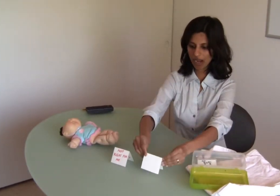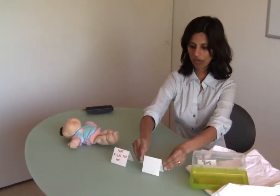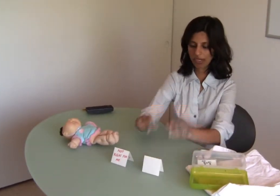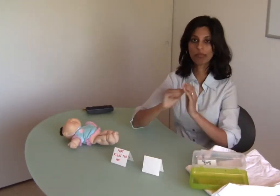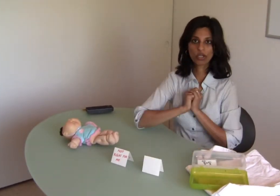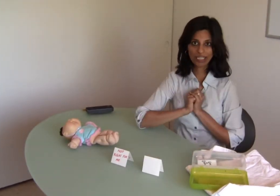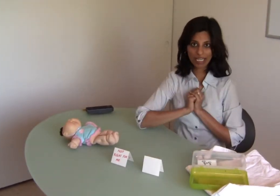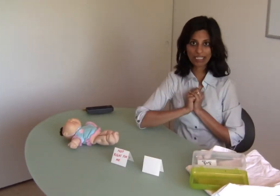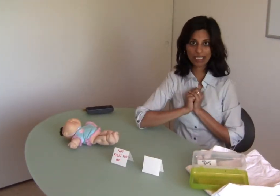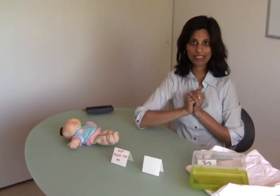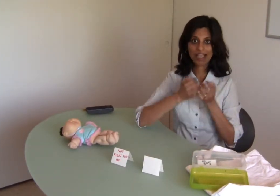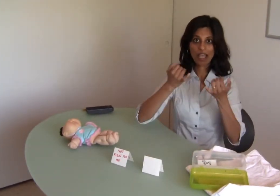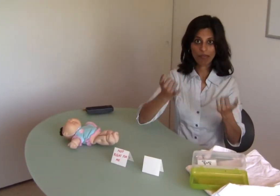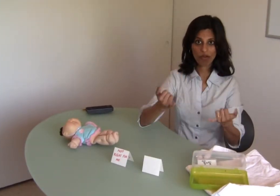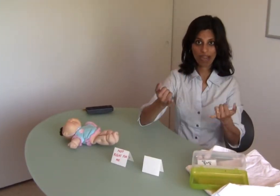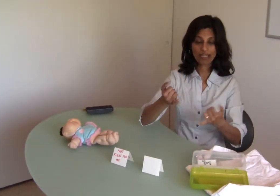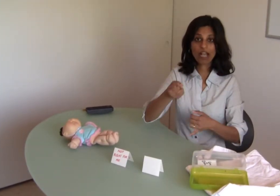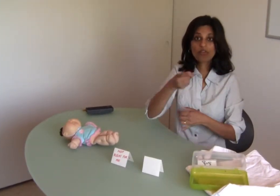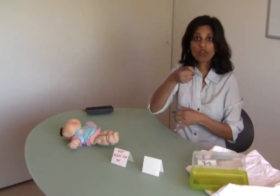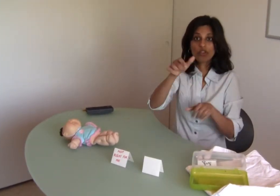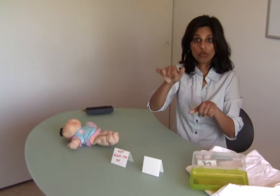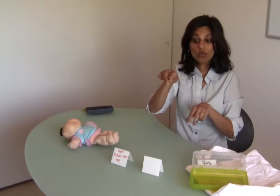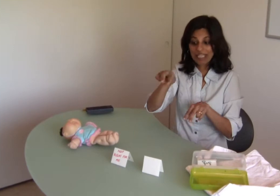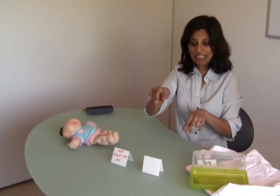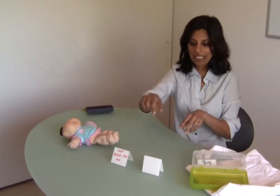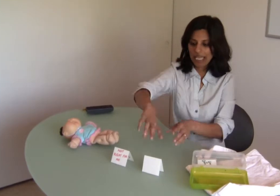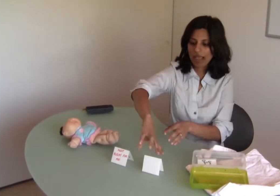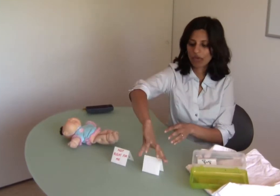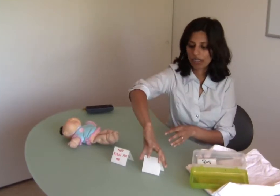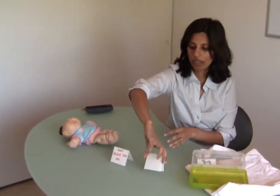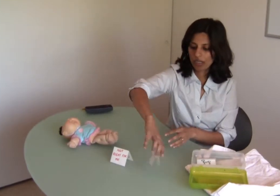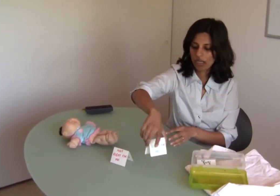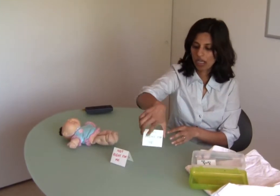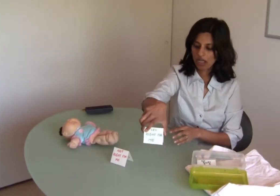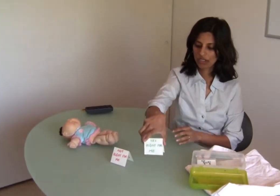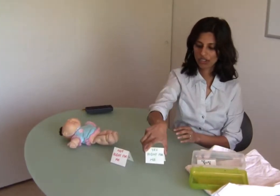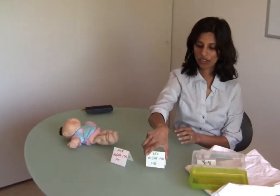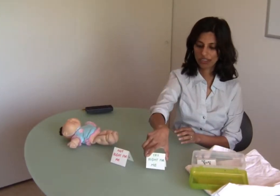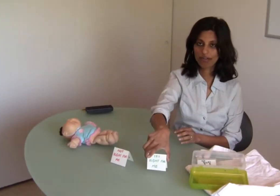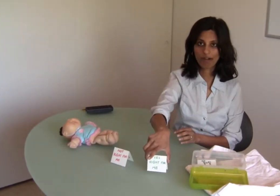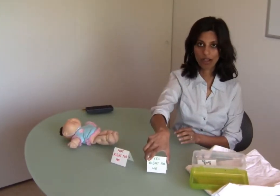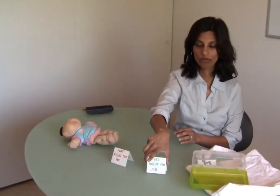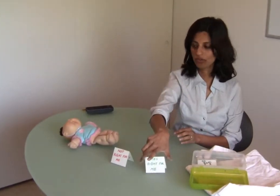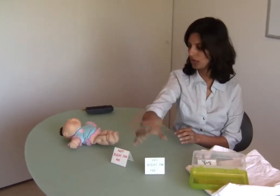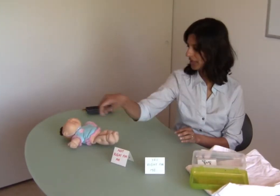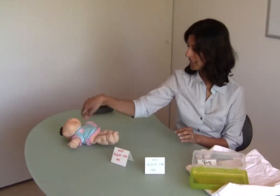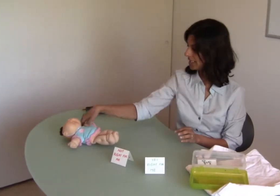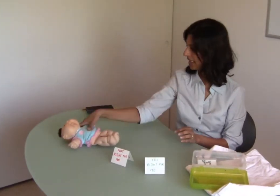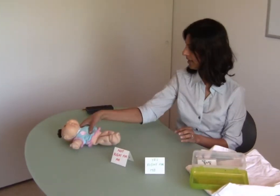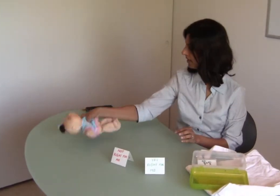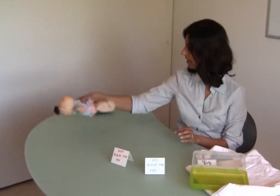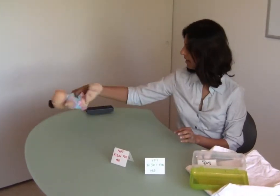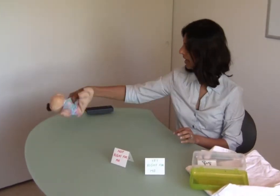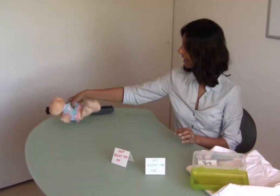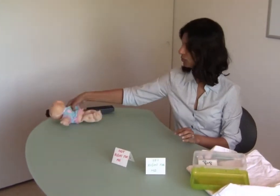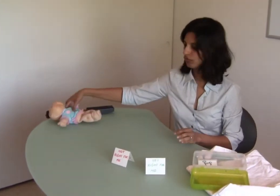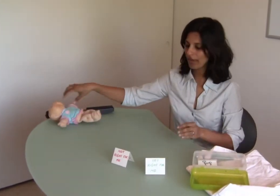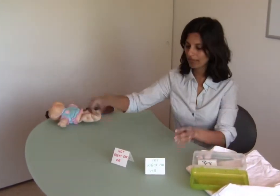around and put it like this. But right now, so you can see, I'm going to turn it around so you can see it. I can move my